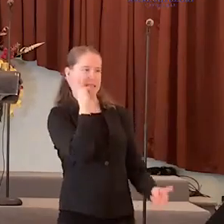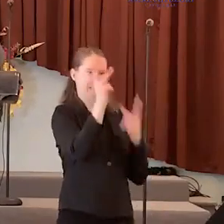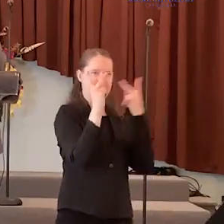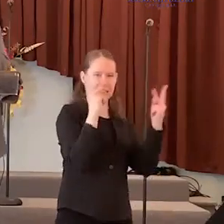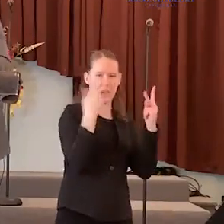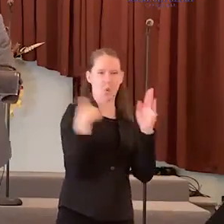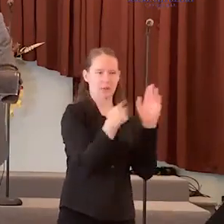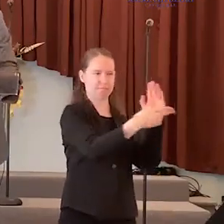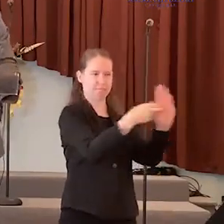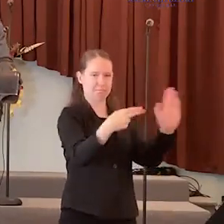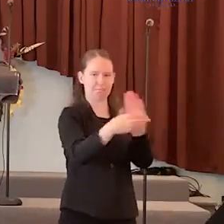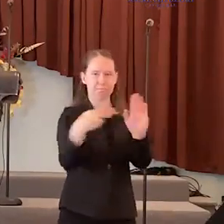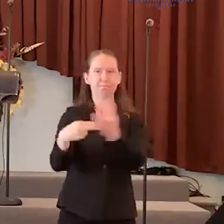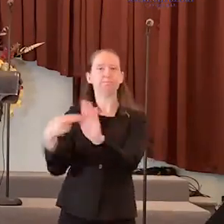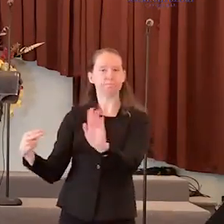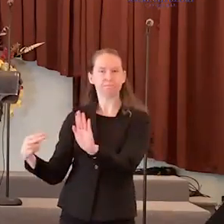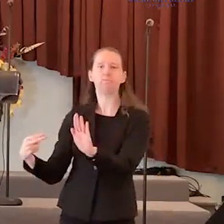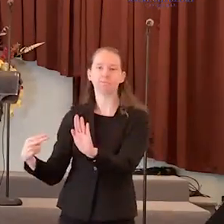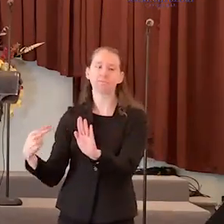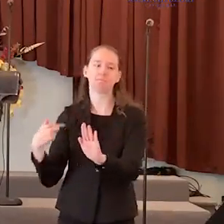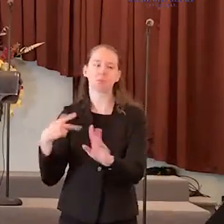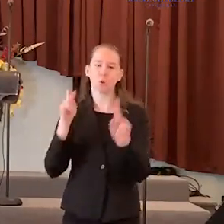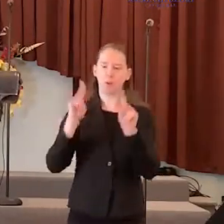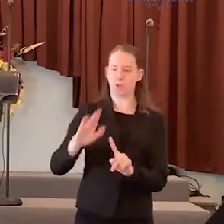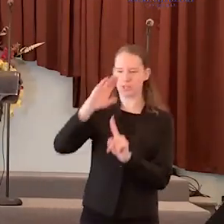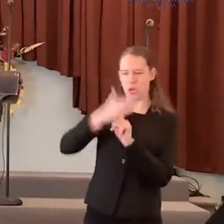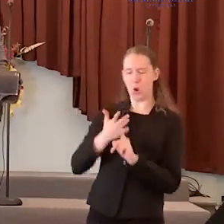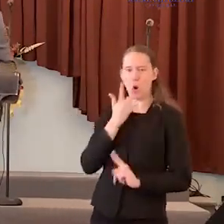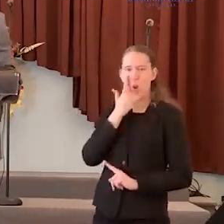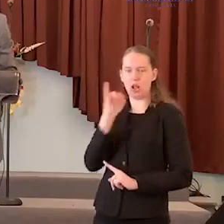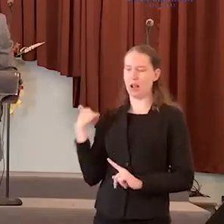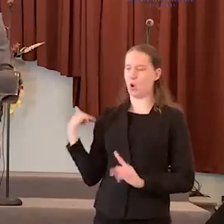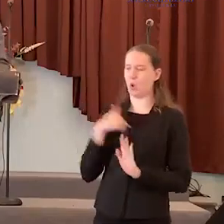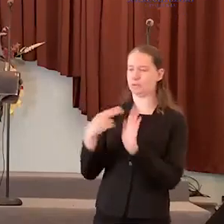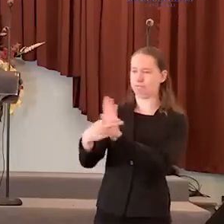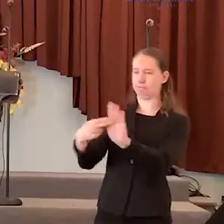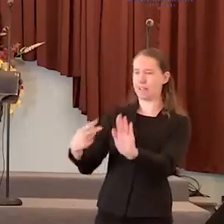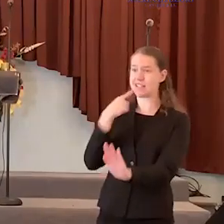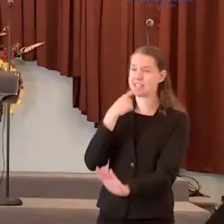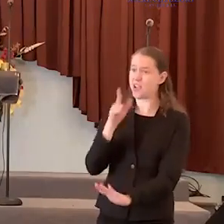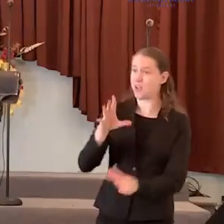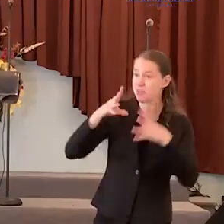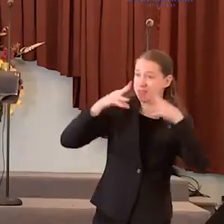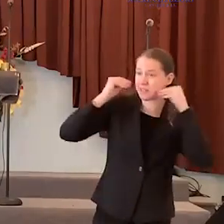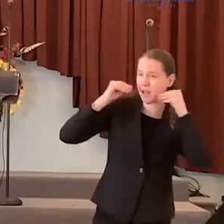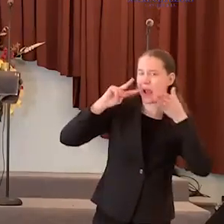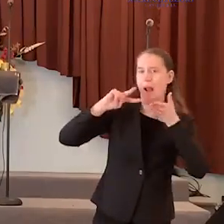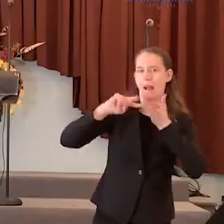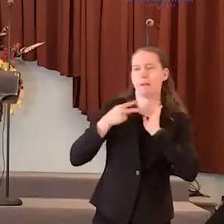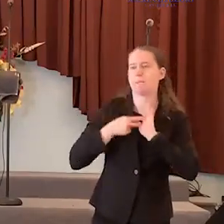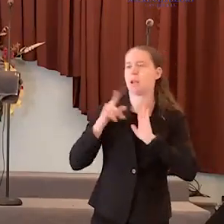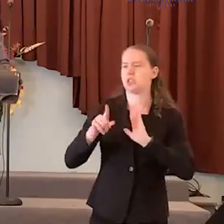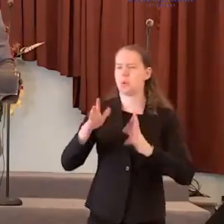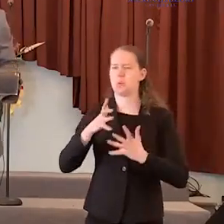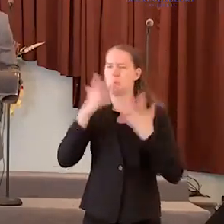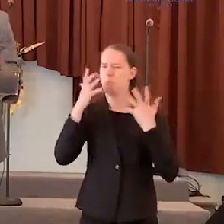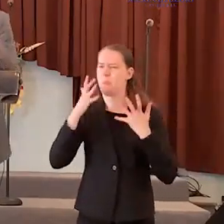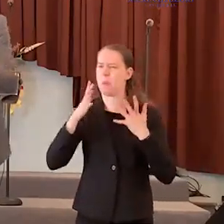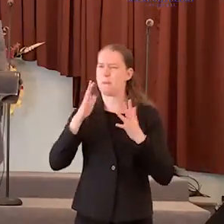we see on the outside, we assume because they're smiling that they're not mean as a junkyard